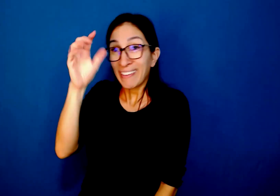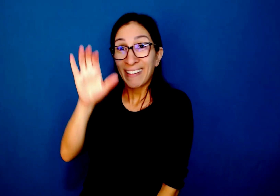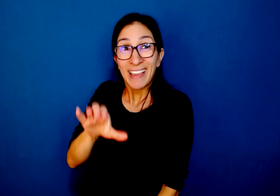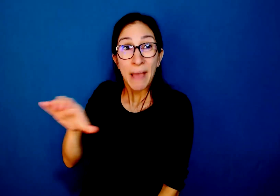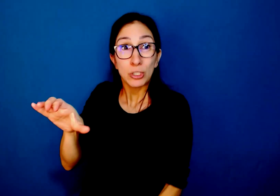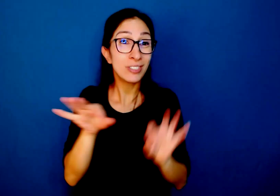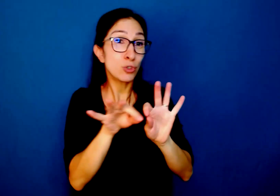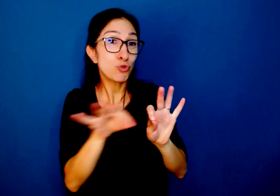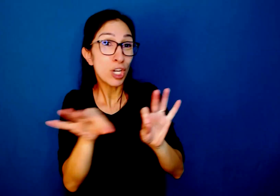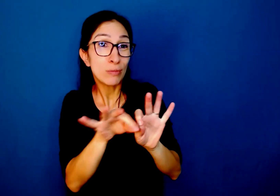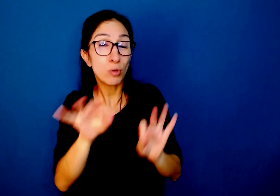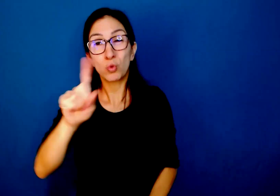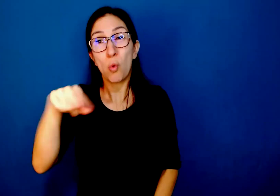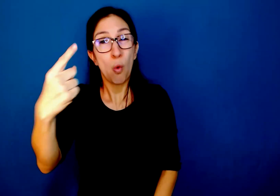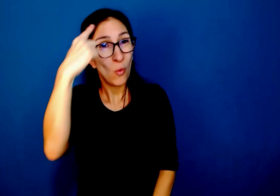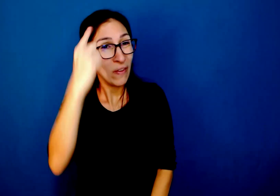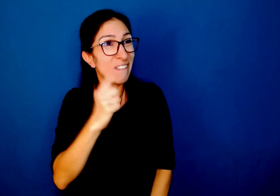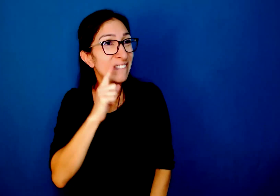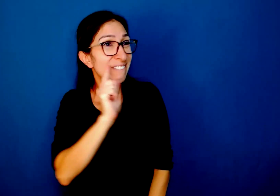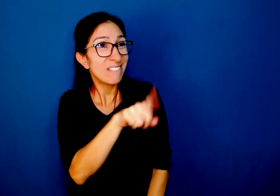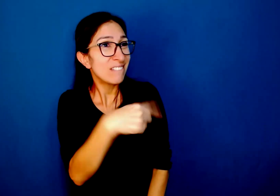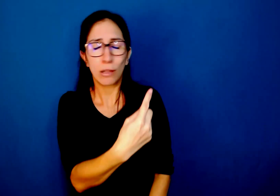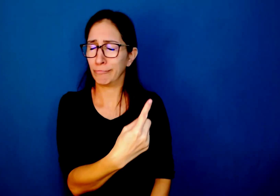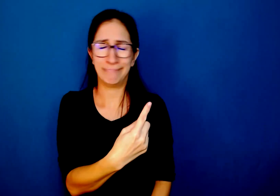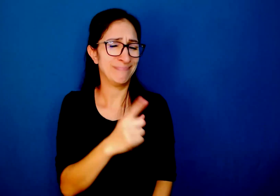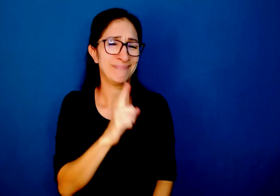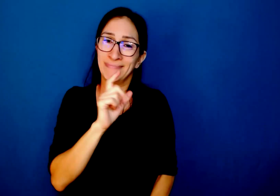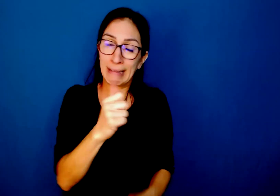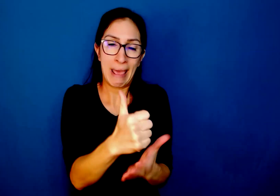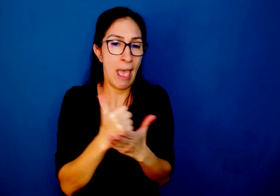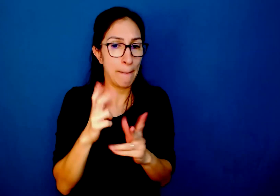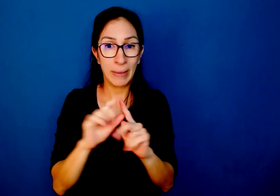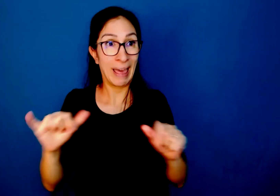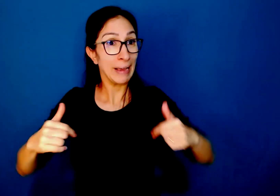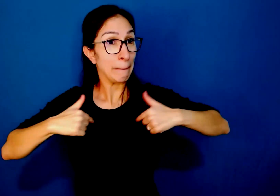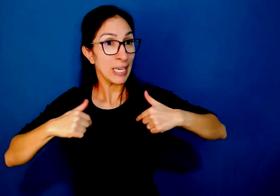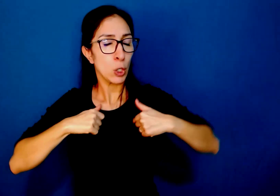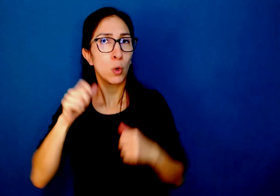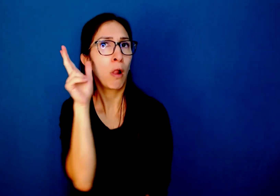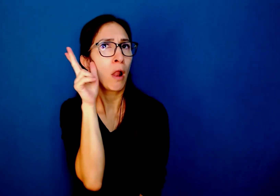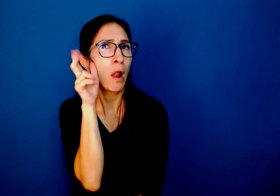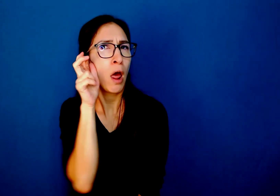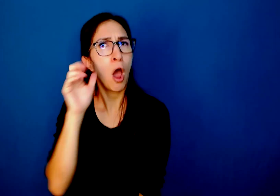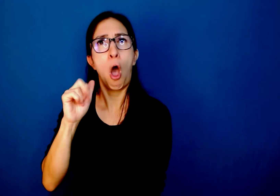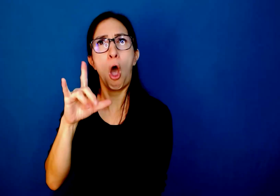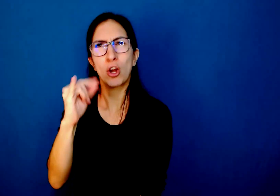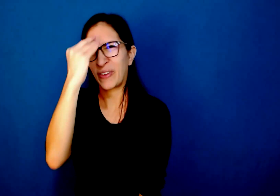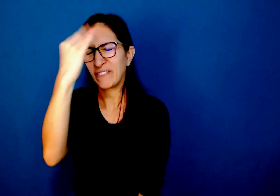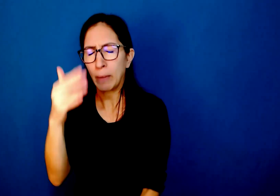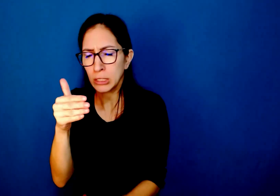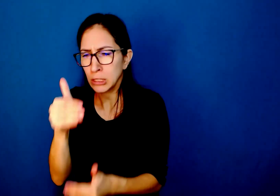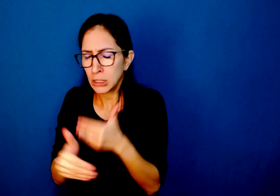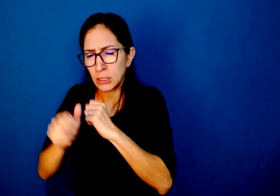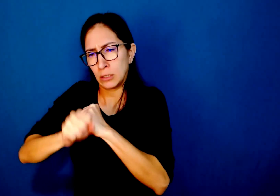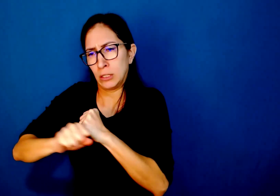deaf people, but they also really help people like me who don't process audio as quickly as visual input, and they can be